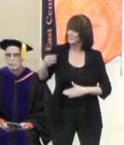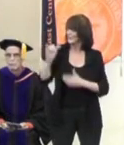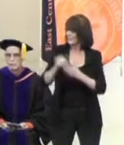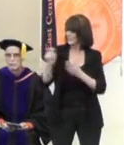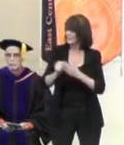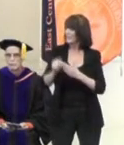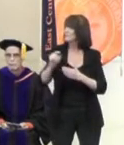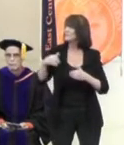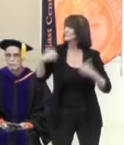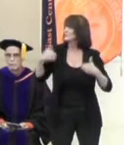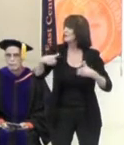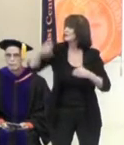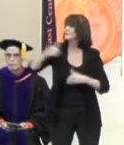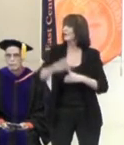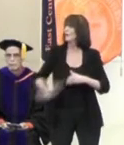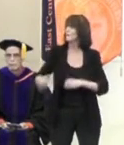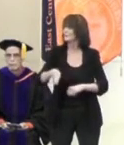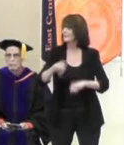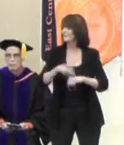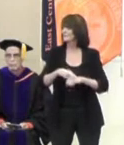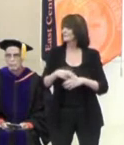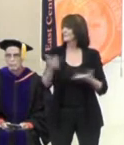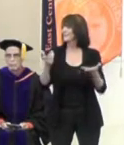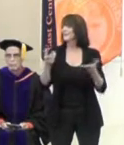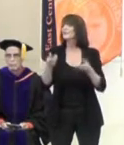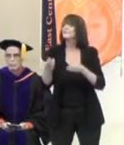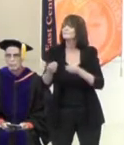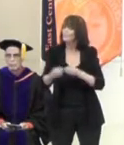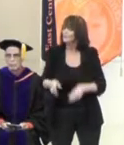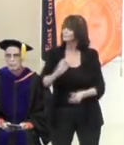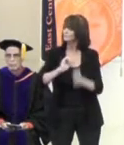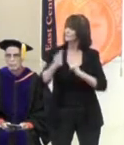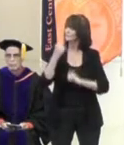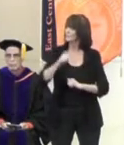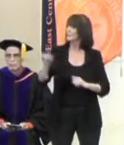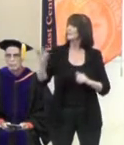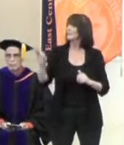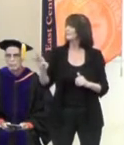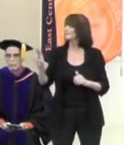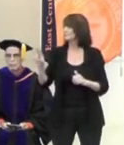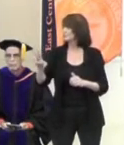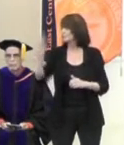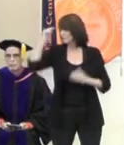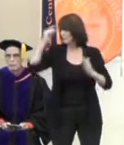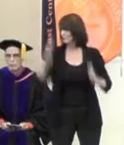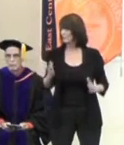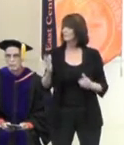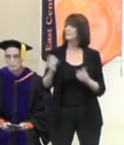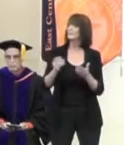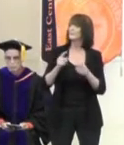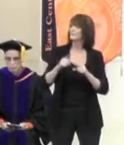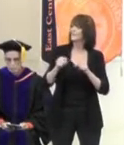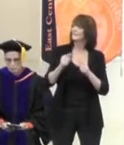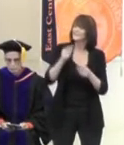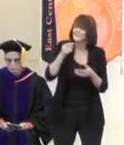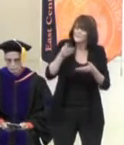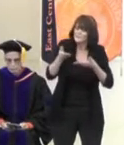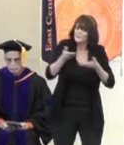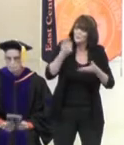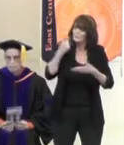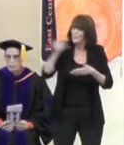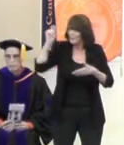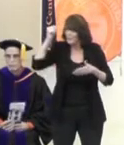at that time. He lost his bid for governor in 62, but briefly served as governor of Oklahoma